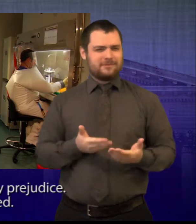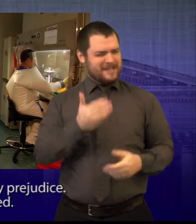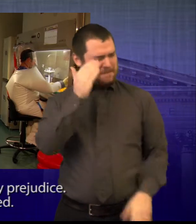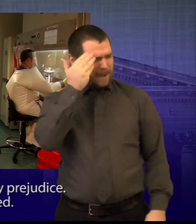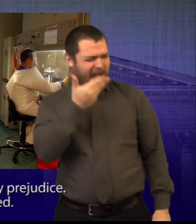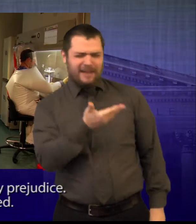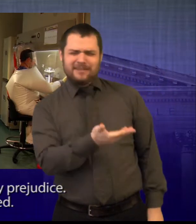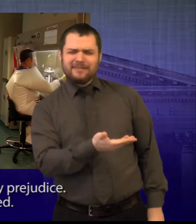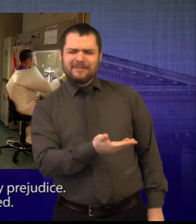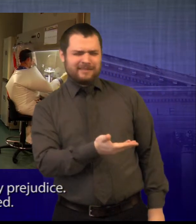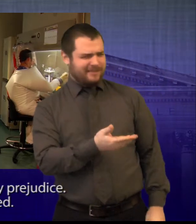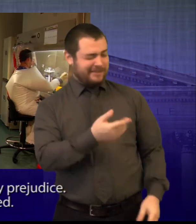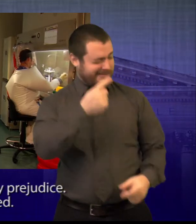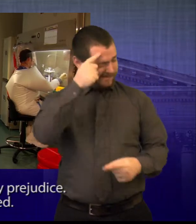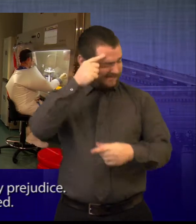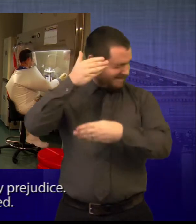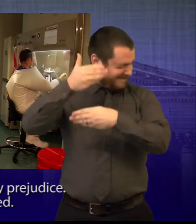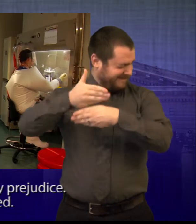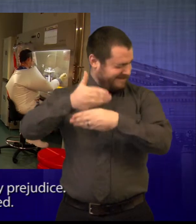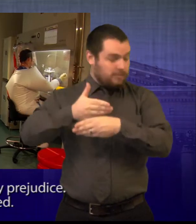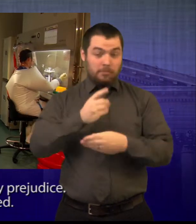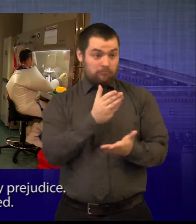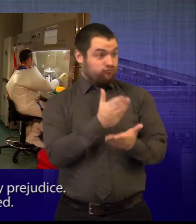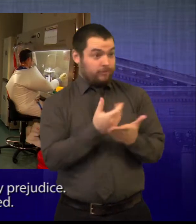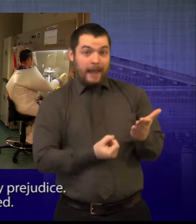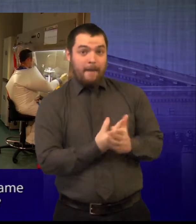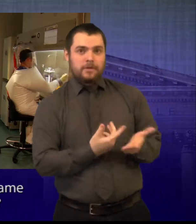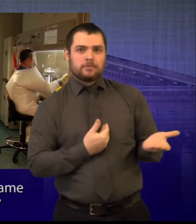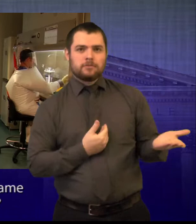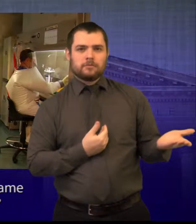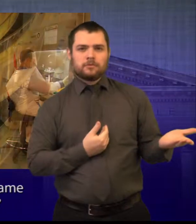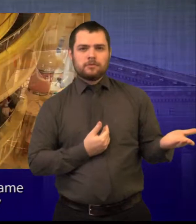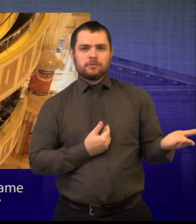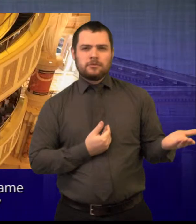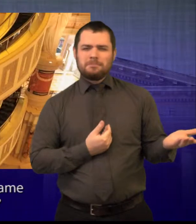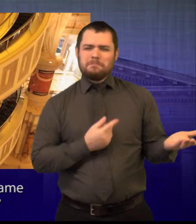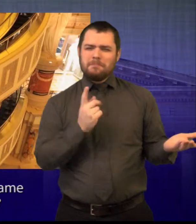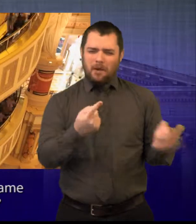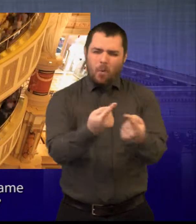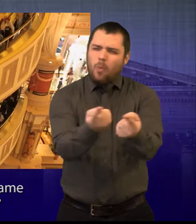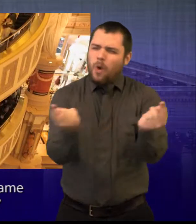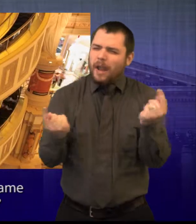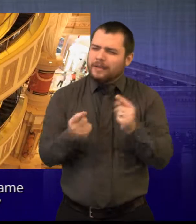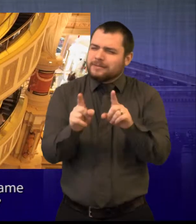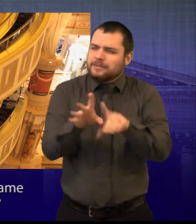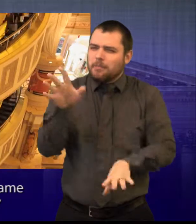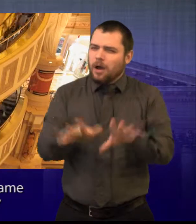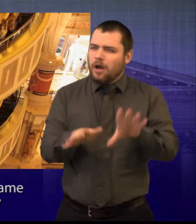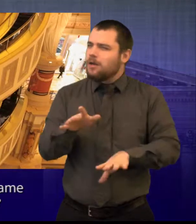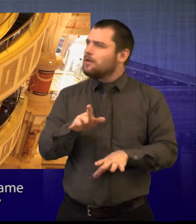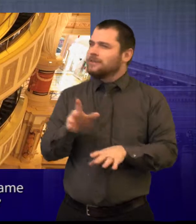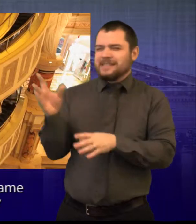just crazy prejudice. But it actually happened. Why are we all just the same